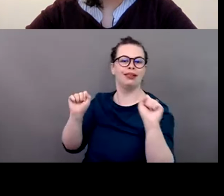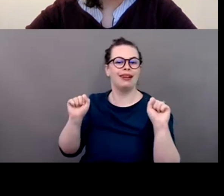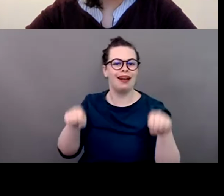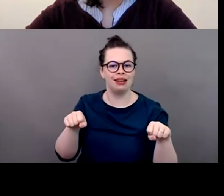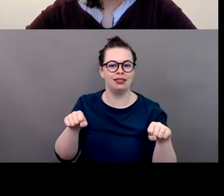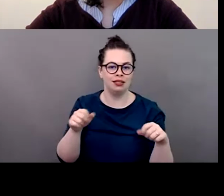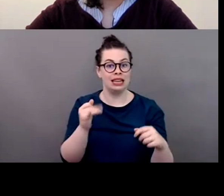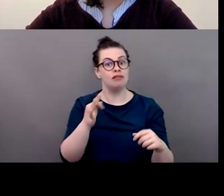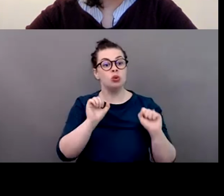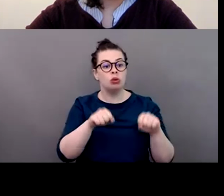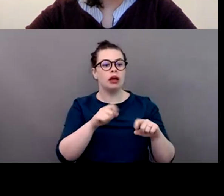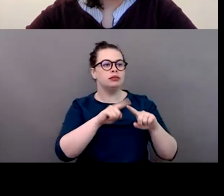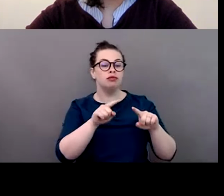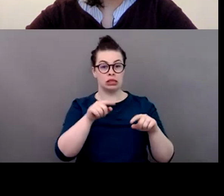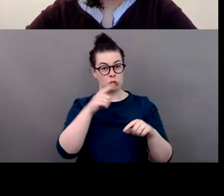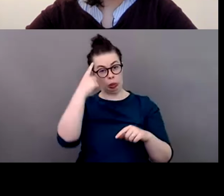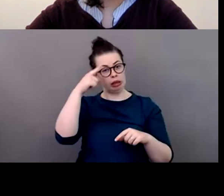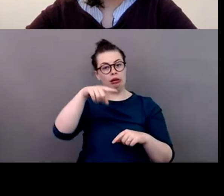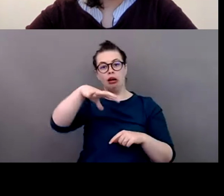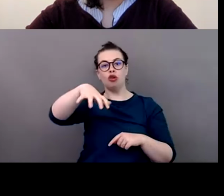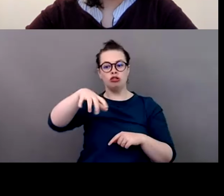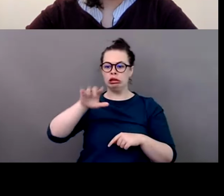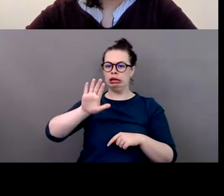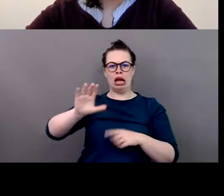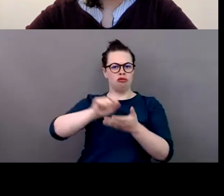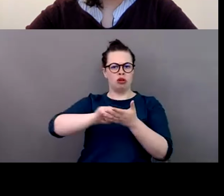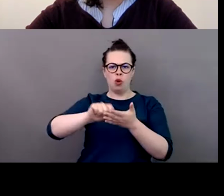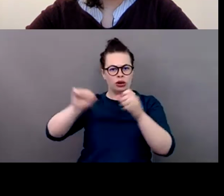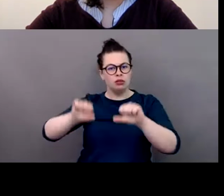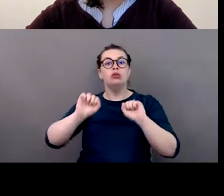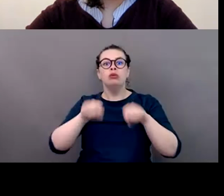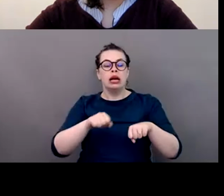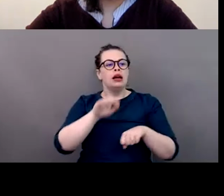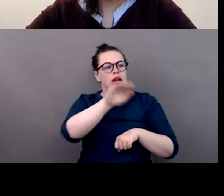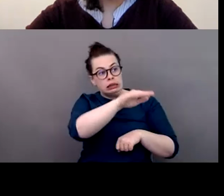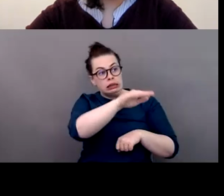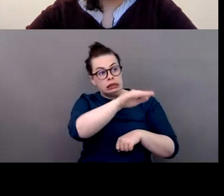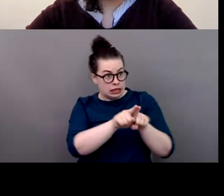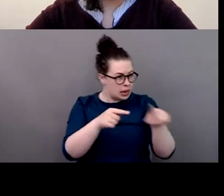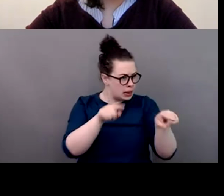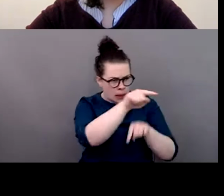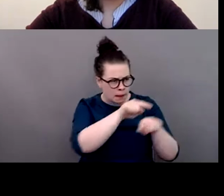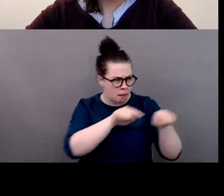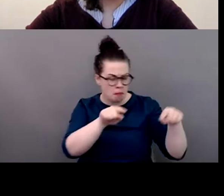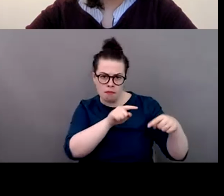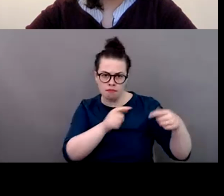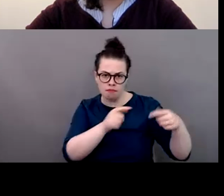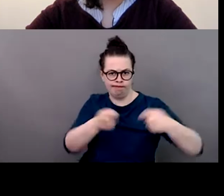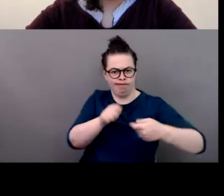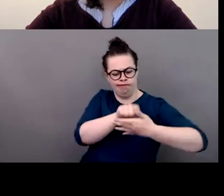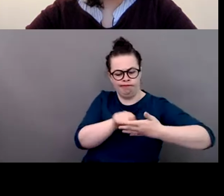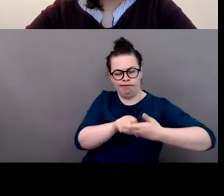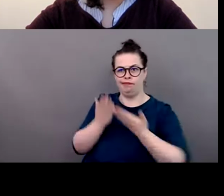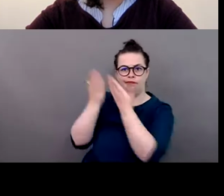you. Also, what is very helpful, especially in inquiry procedures, to have a coalition of